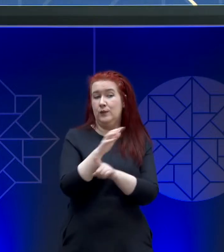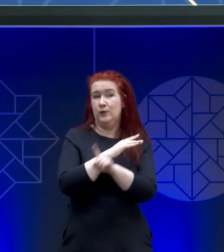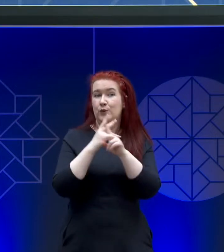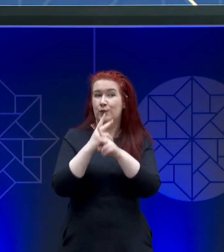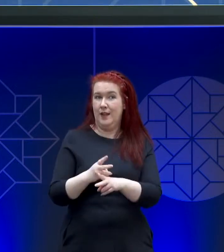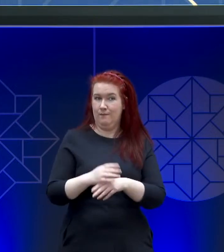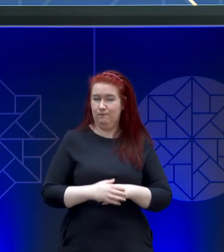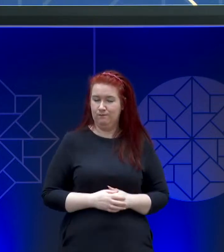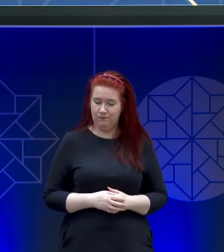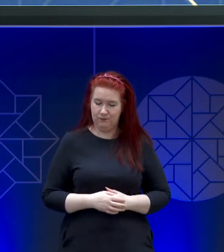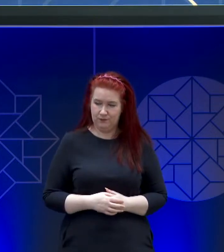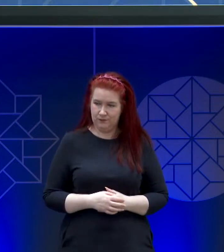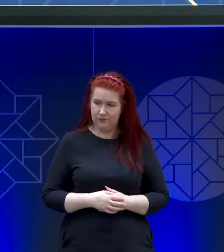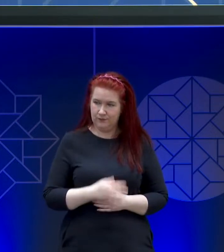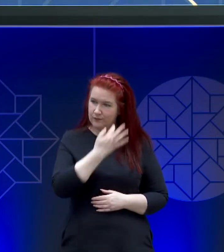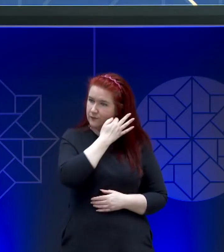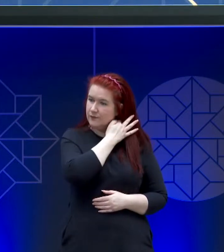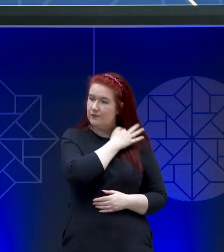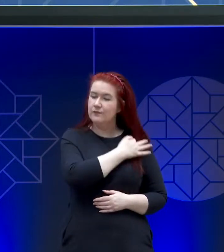Care.